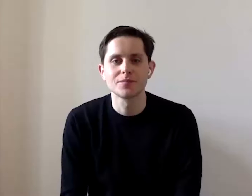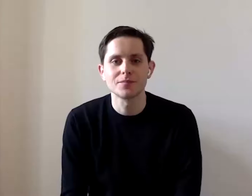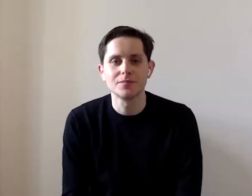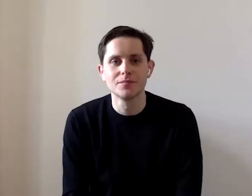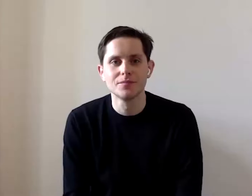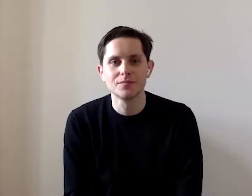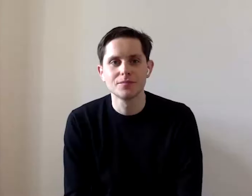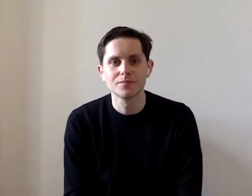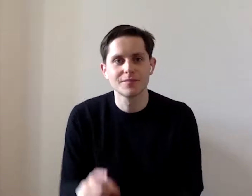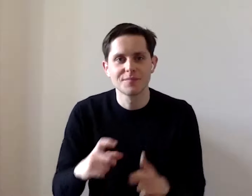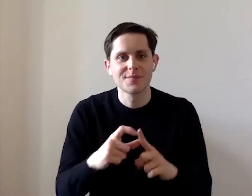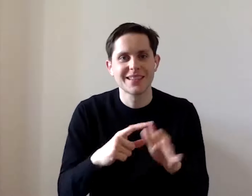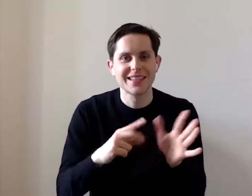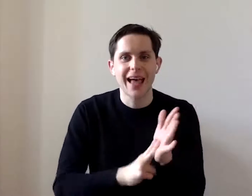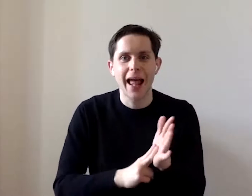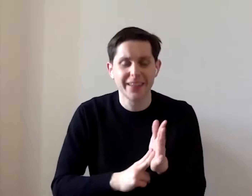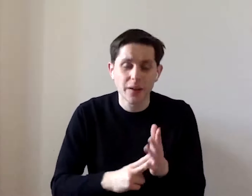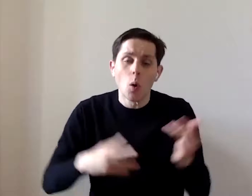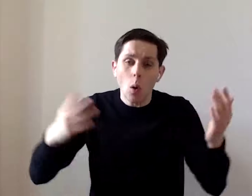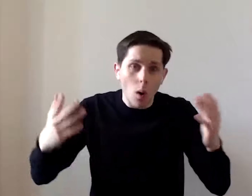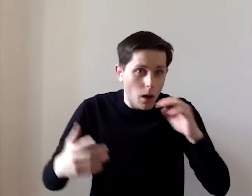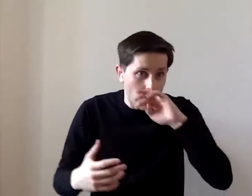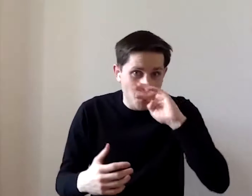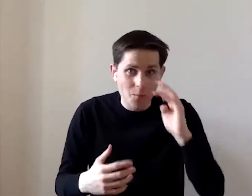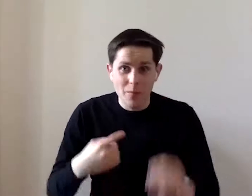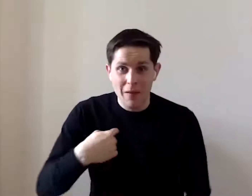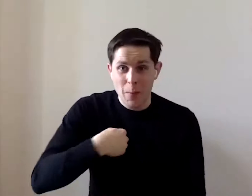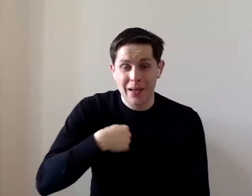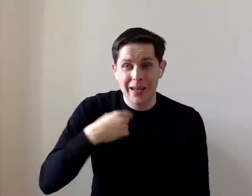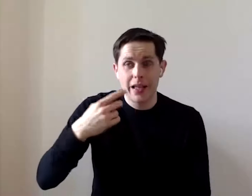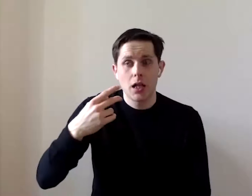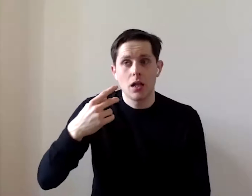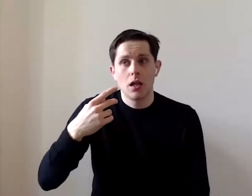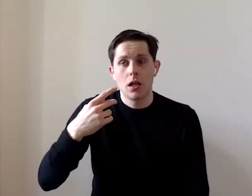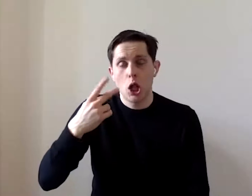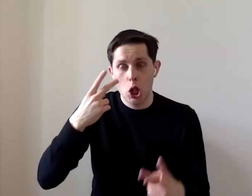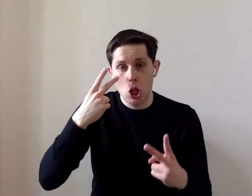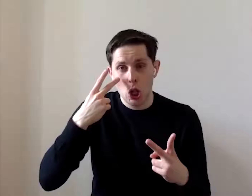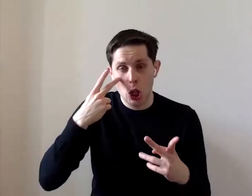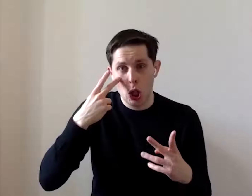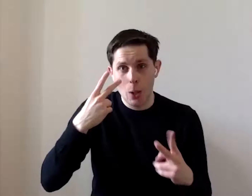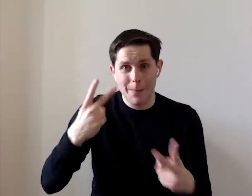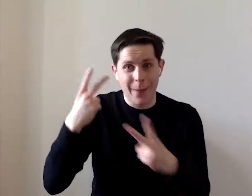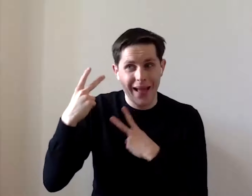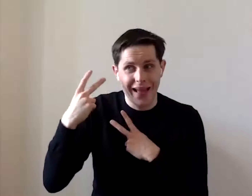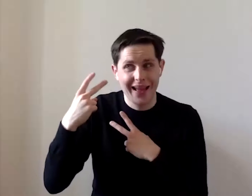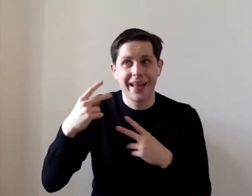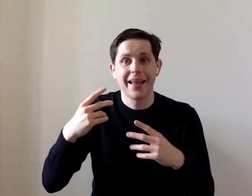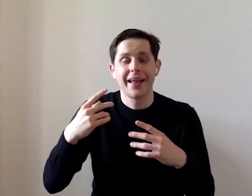like to chip in on that first? I mean, when I think about it, I'm struck by the incredible amount of